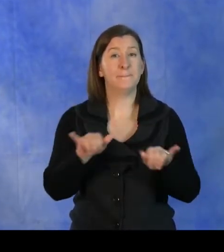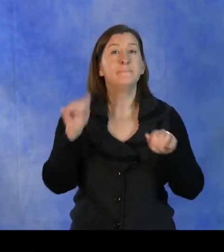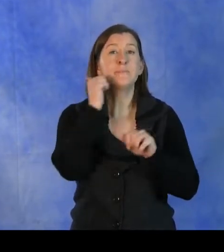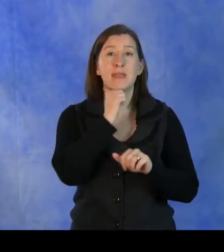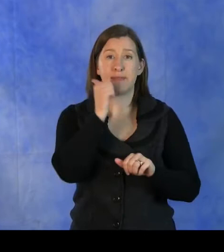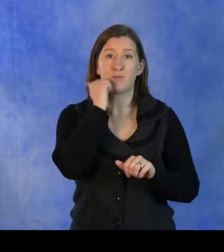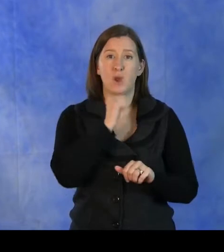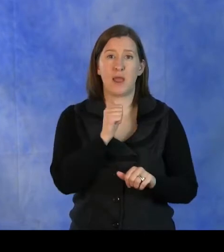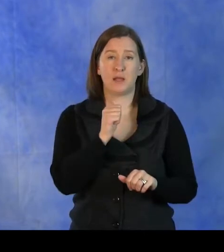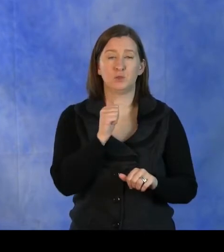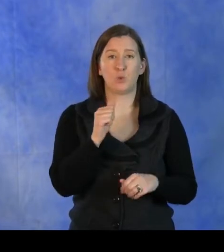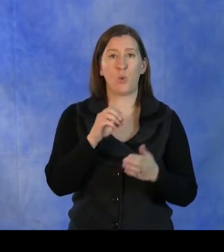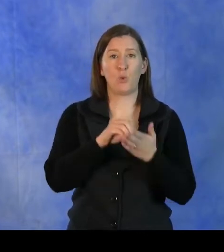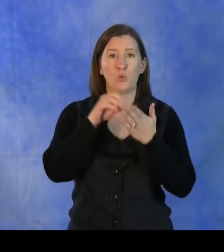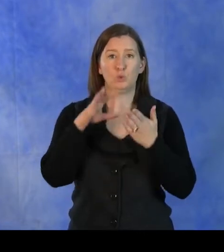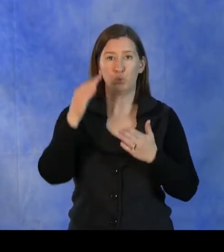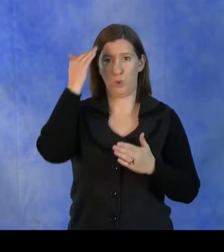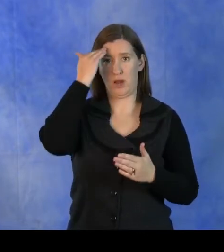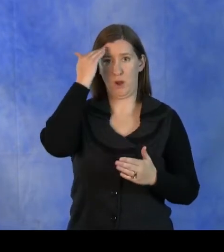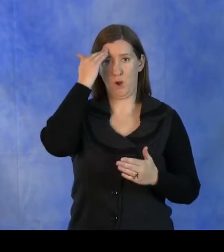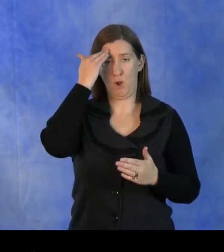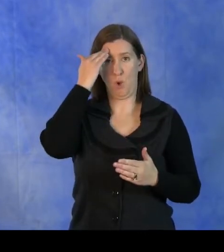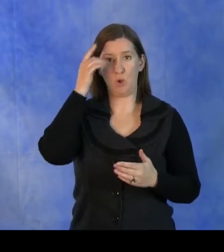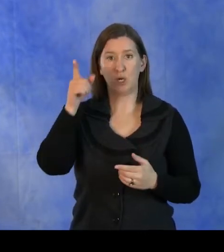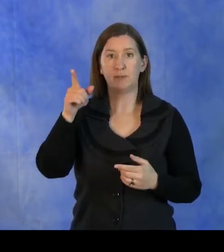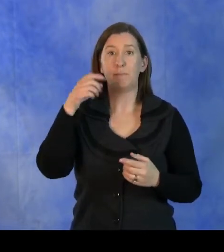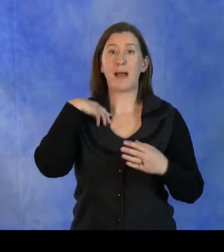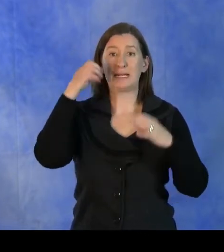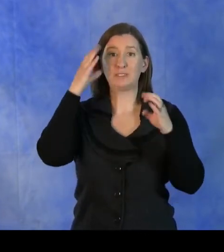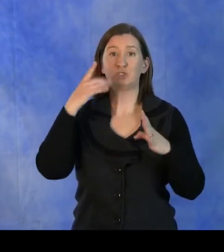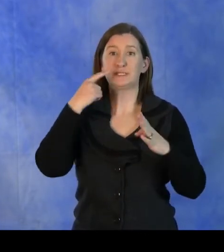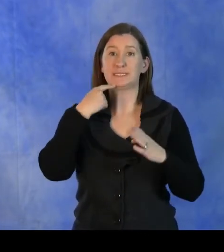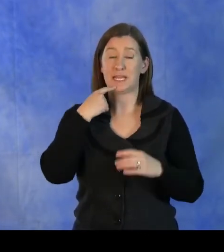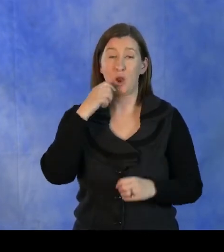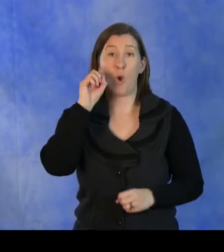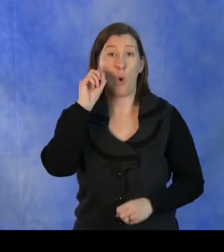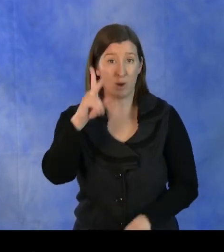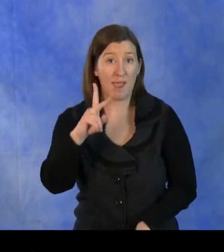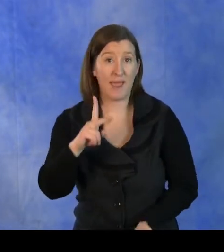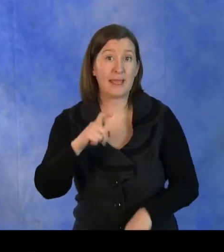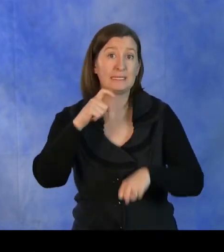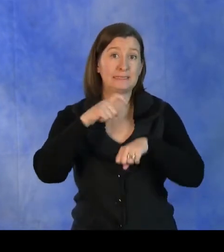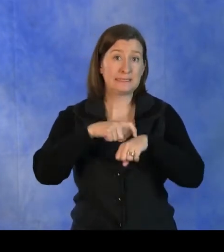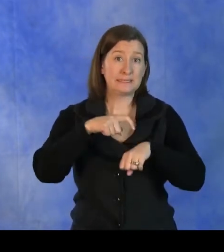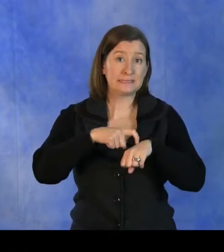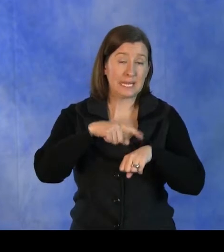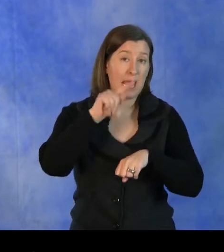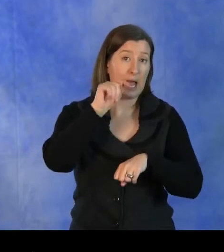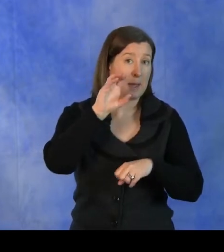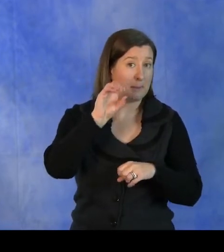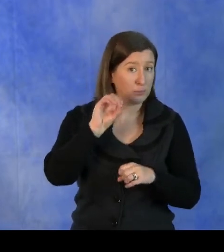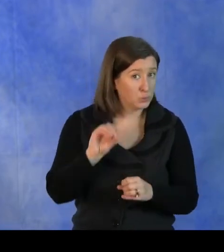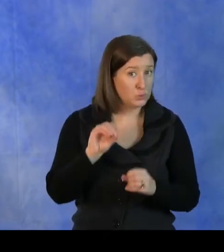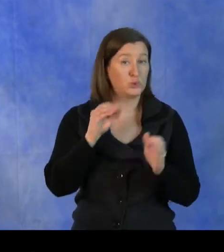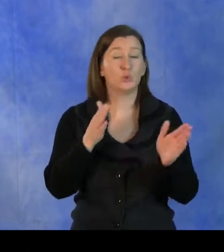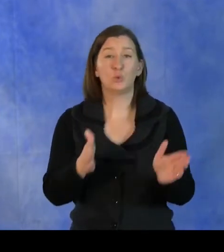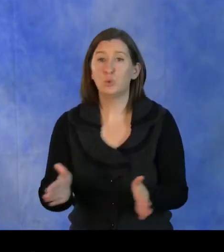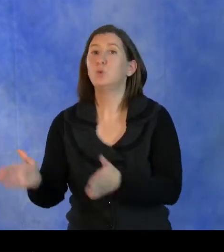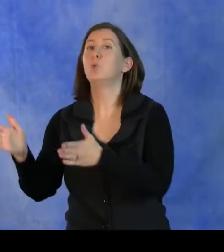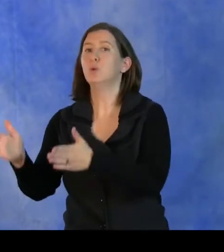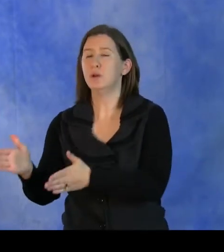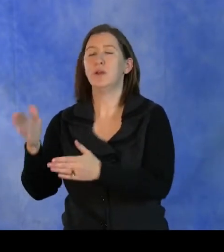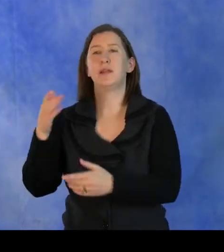It helps if you do that every day, so the students are aware when the teacher says, okay, it's